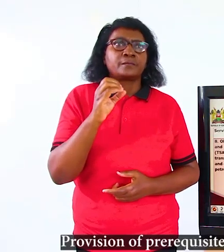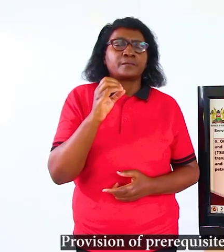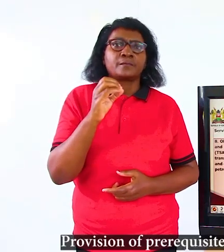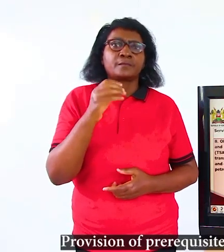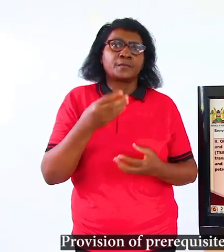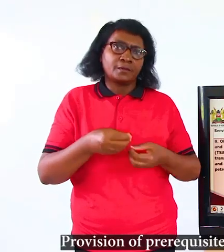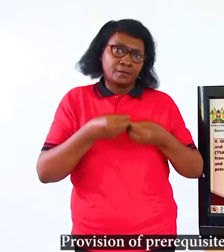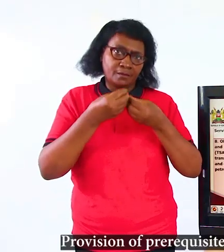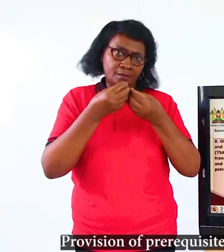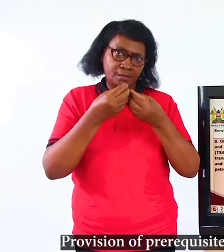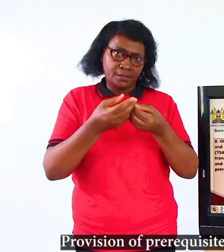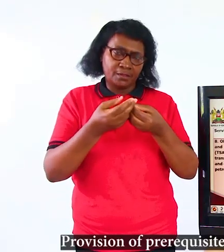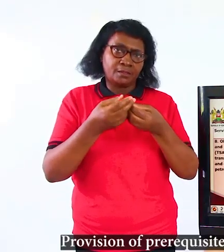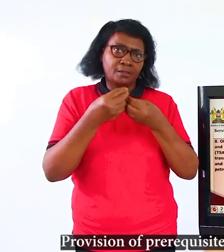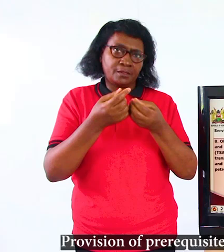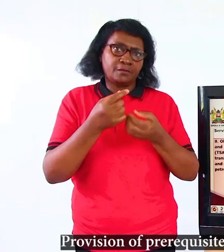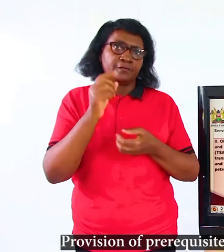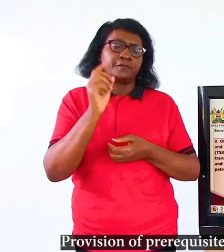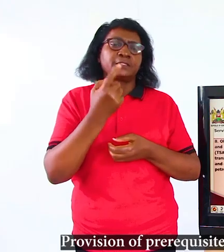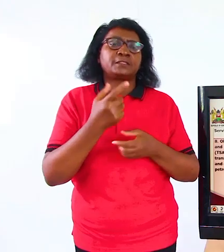Provision of prerequisite licensing requirements